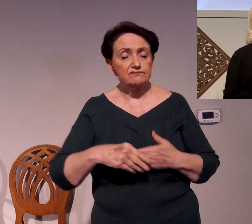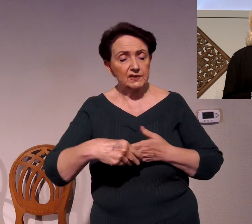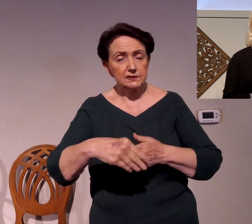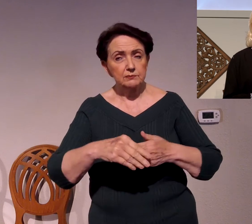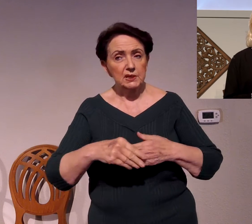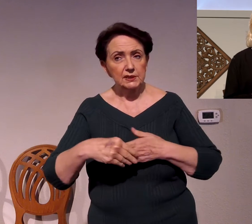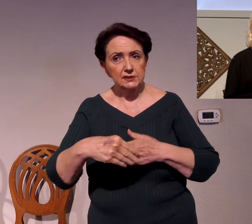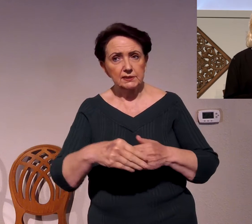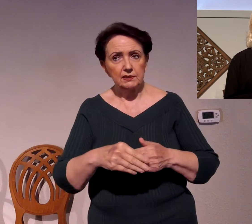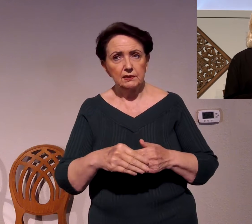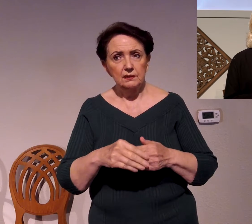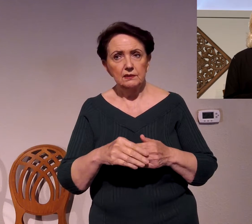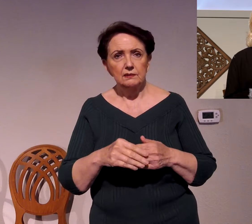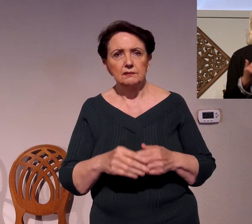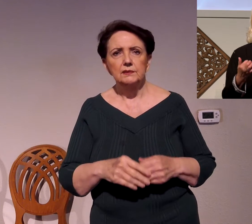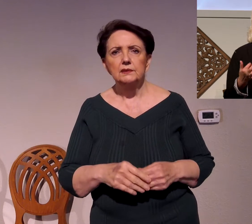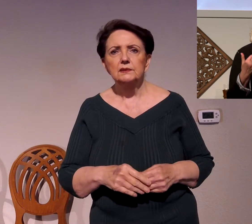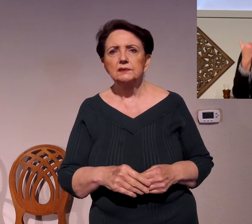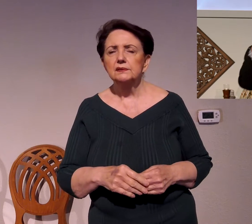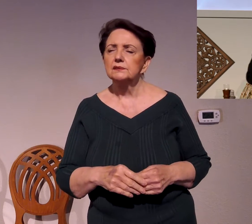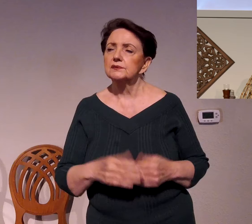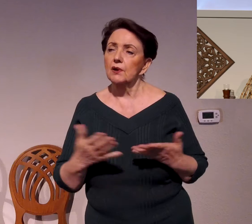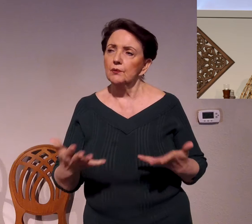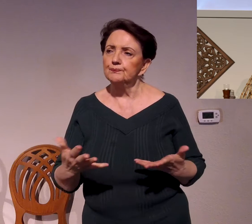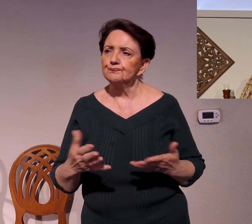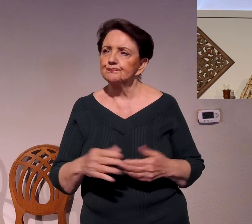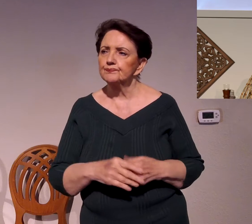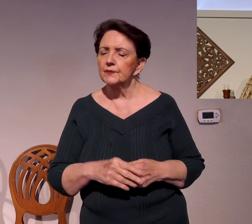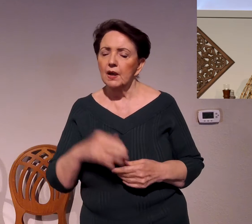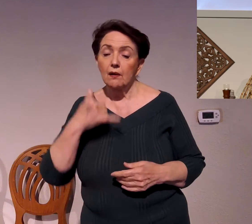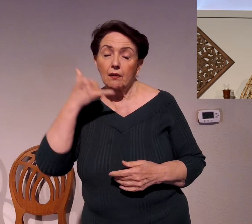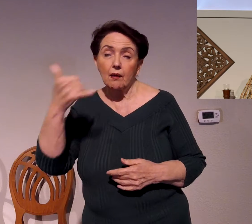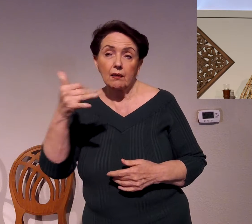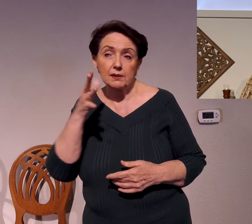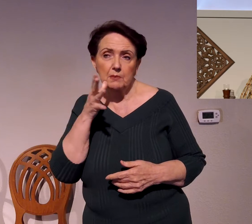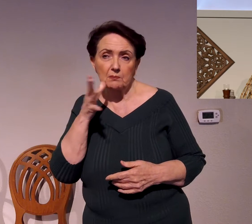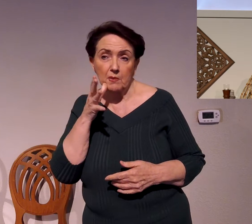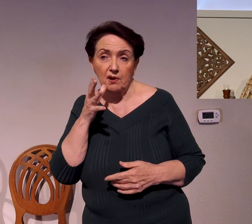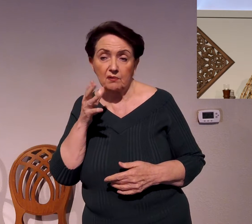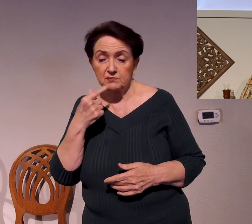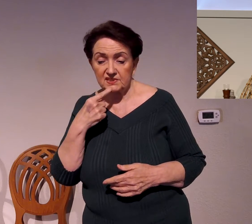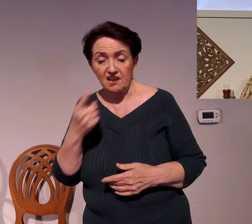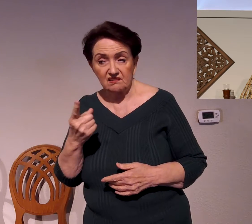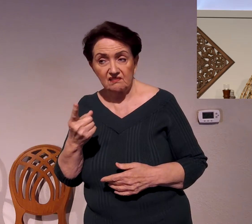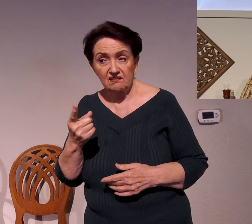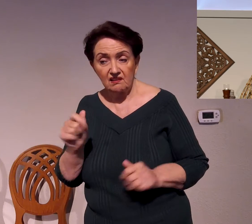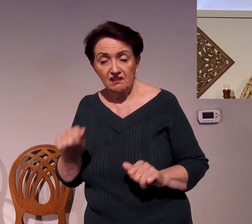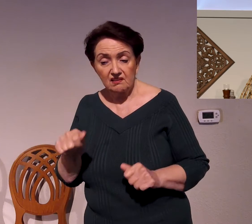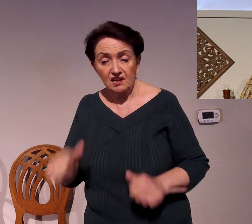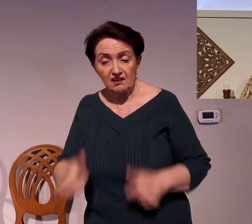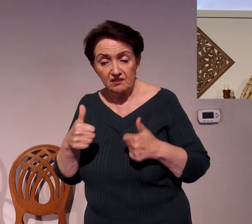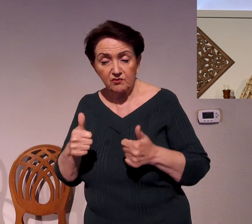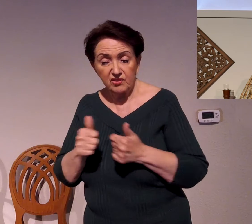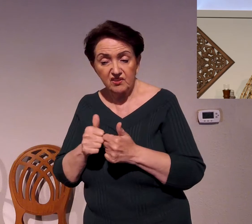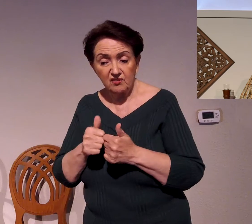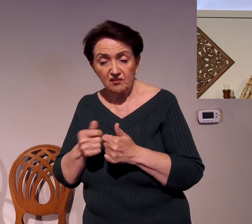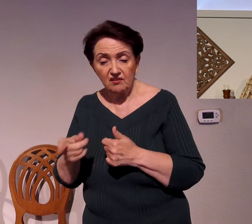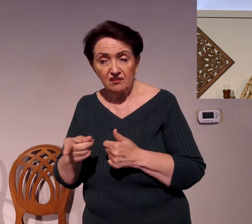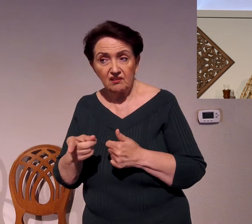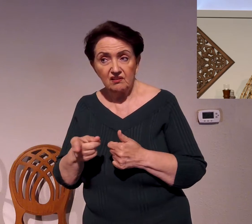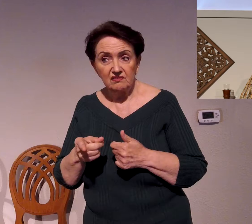with form. So calling out my mother, "Can I live with you?" Do you see there's not a lot of flexibility in that